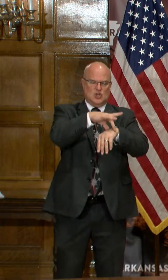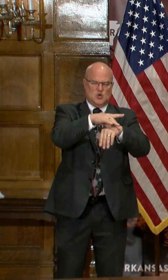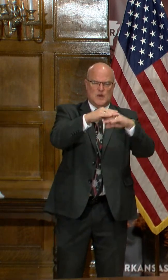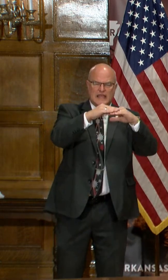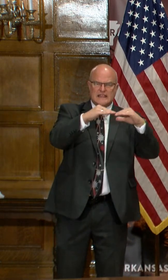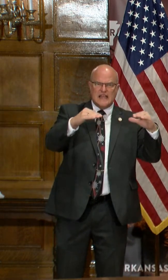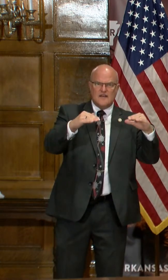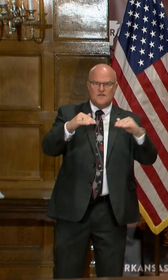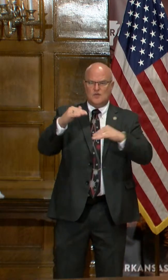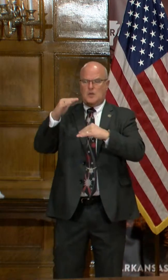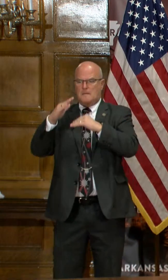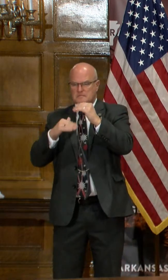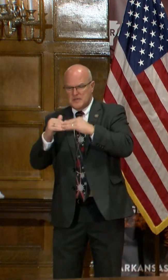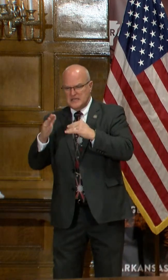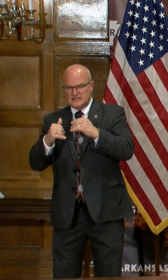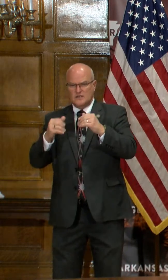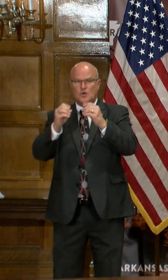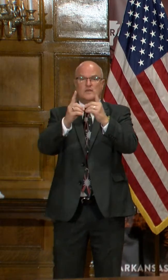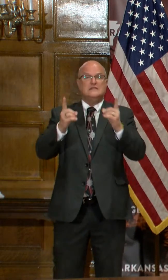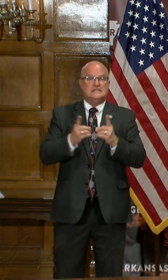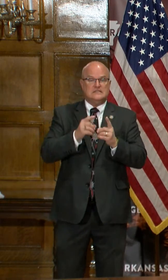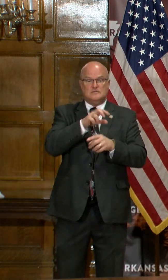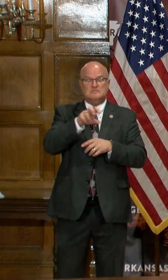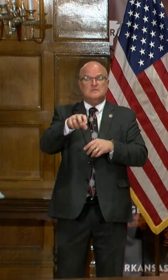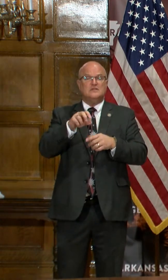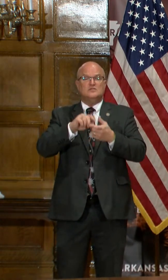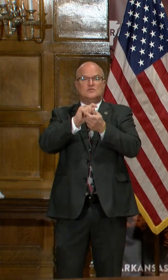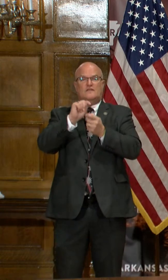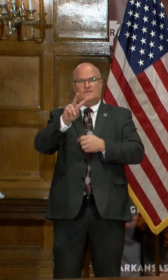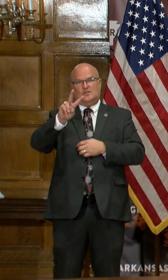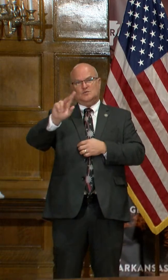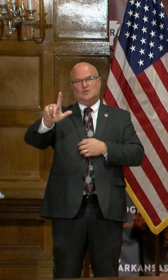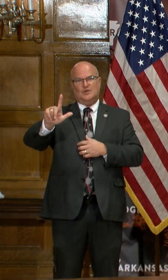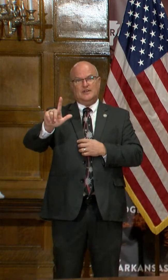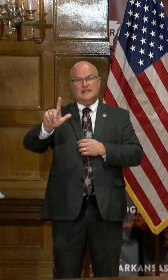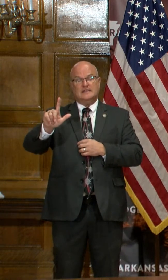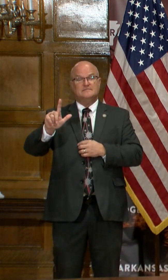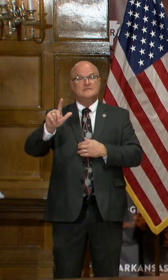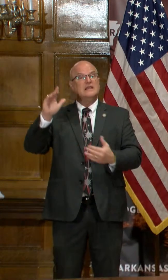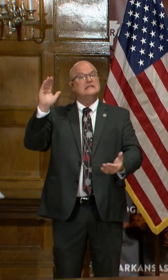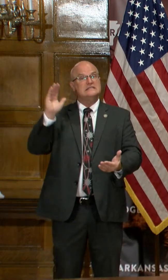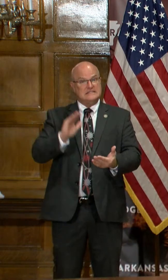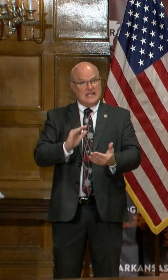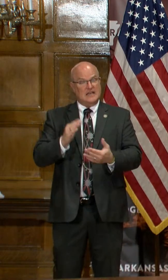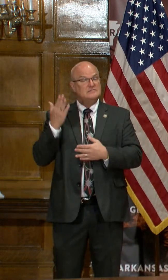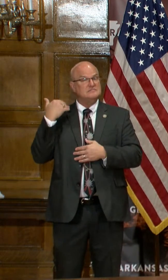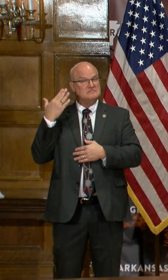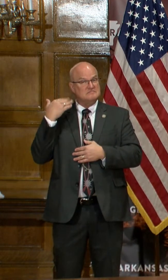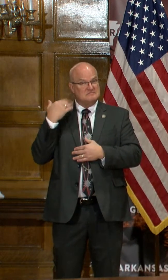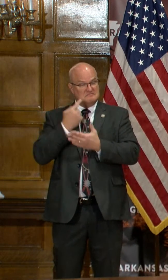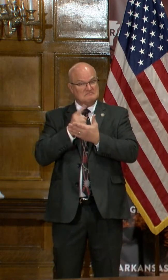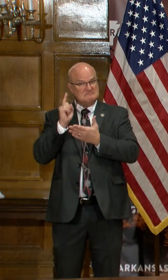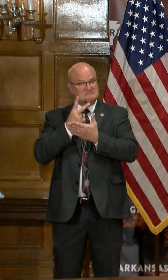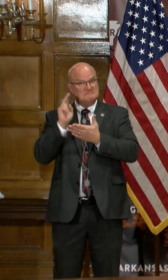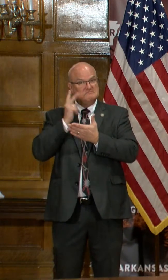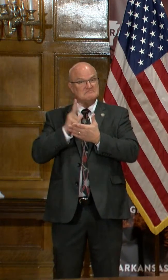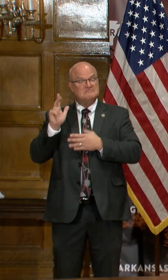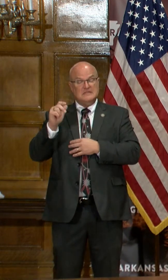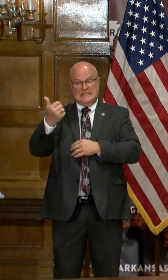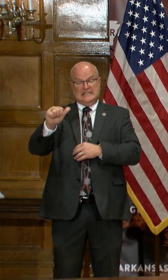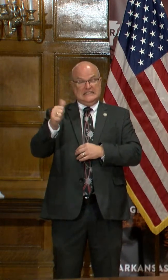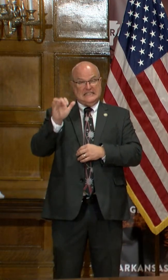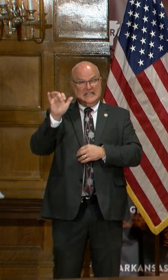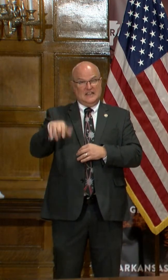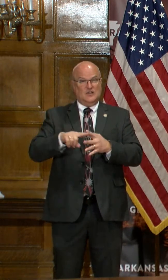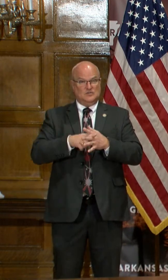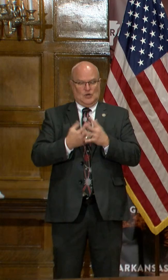level buildings or their district to remote learning. That is down from previous weeks. 10 of